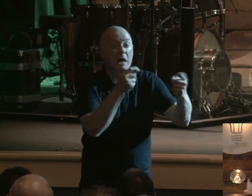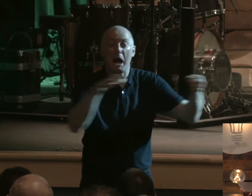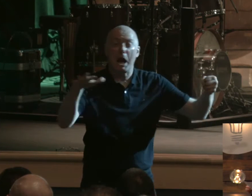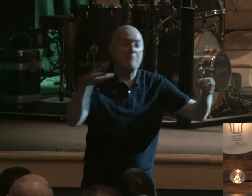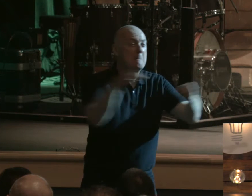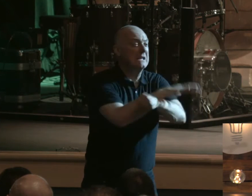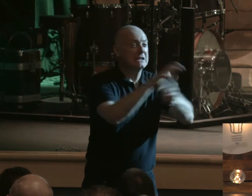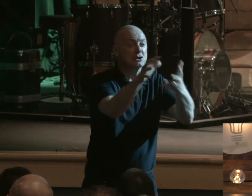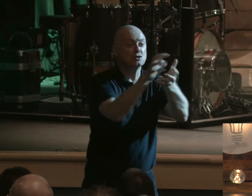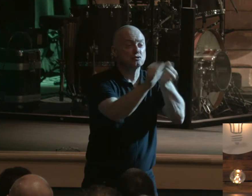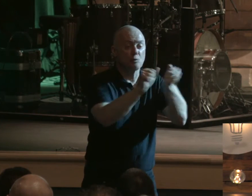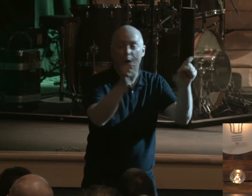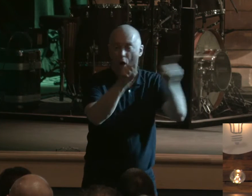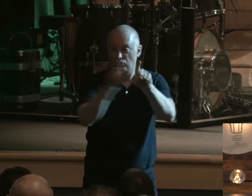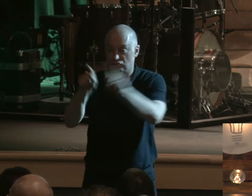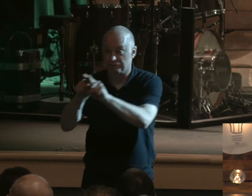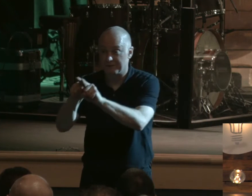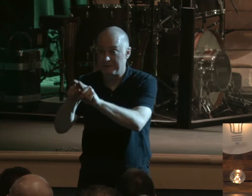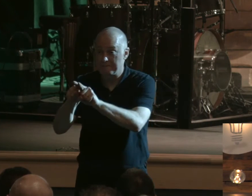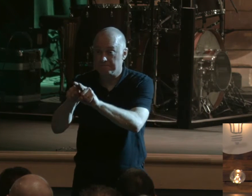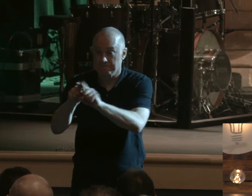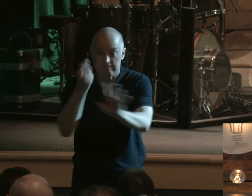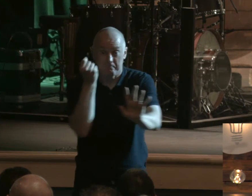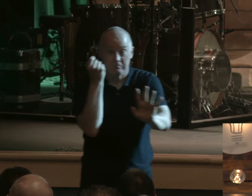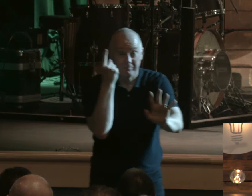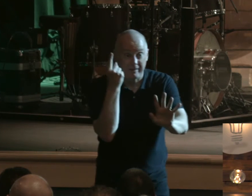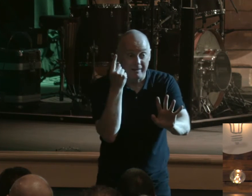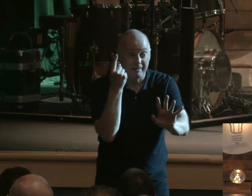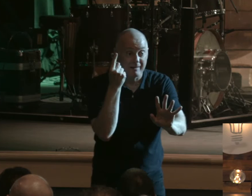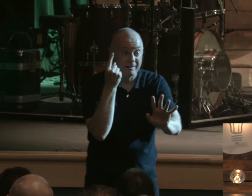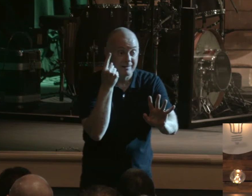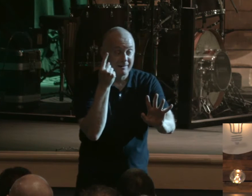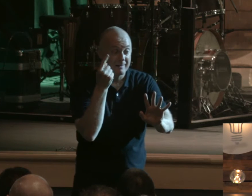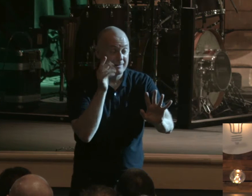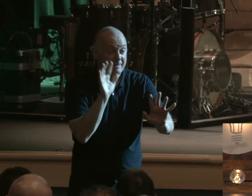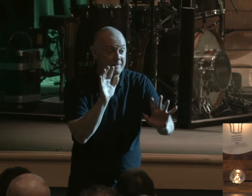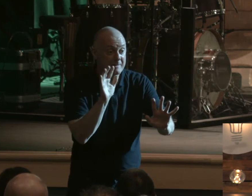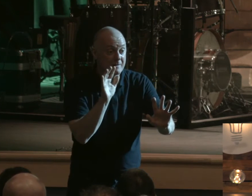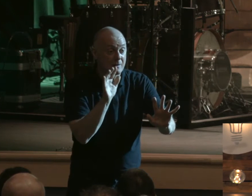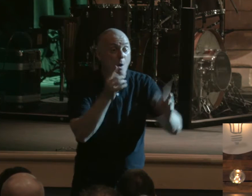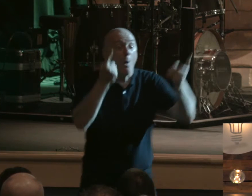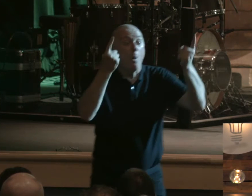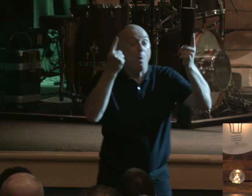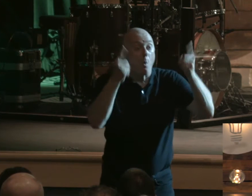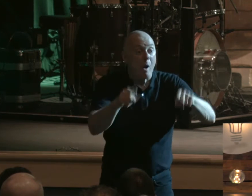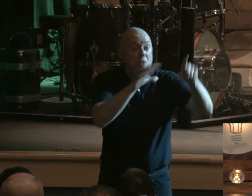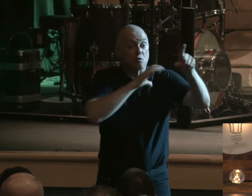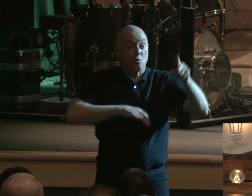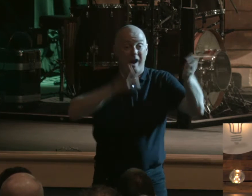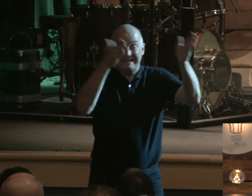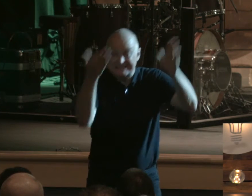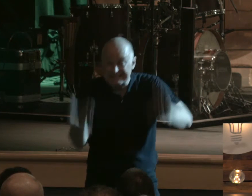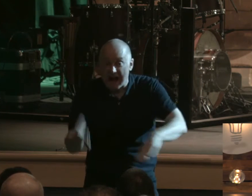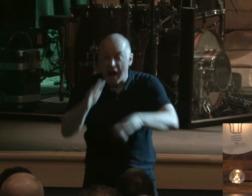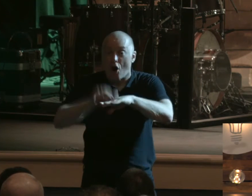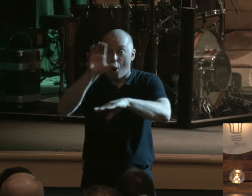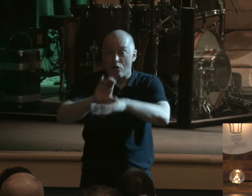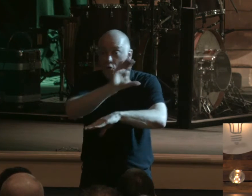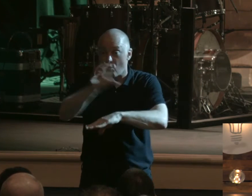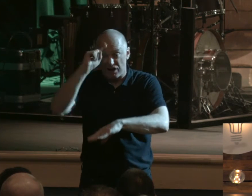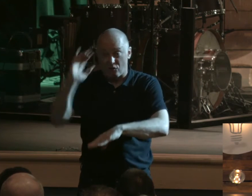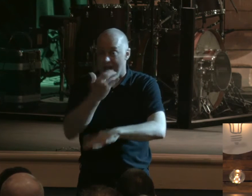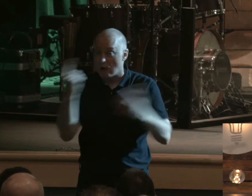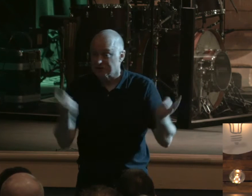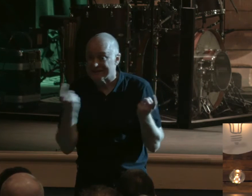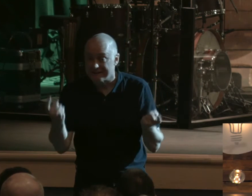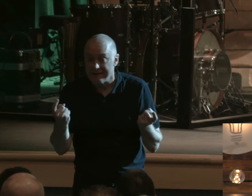completely destroyed as well. So you see, ready? You see. When Christ dies on the cross for our